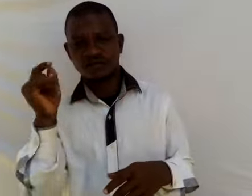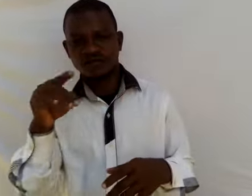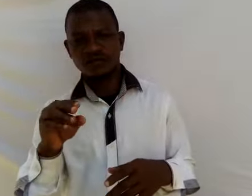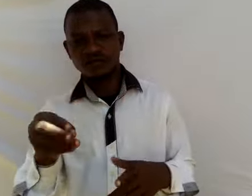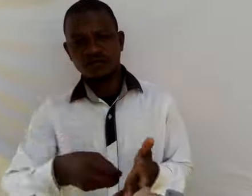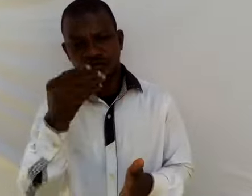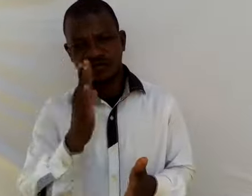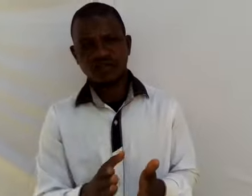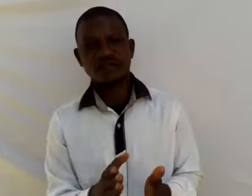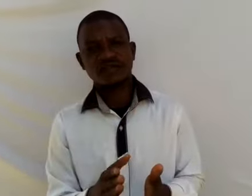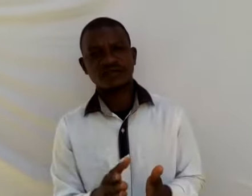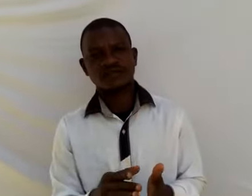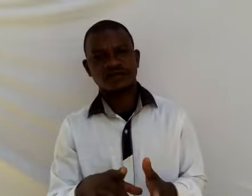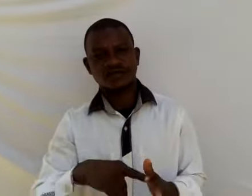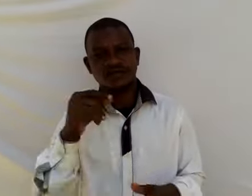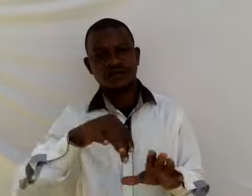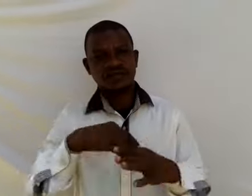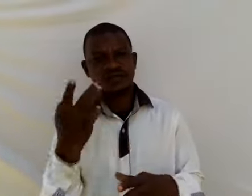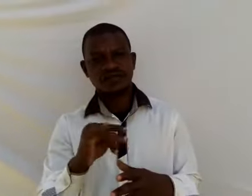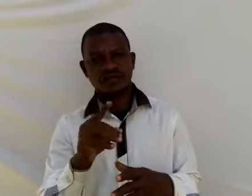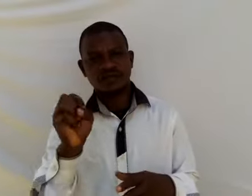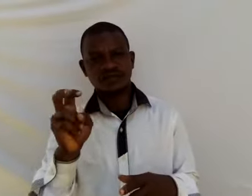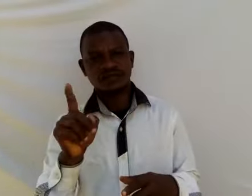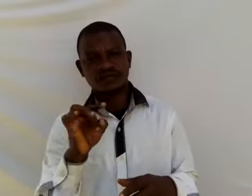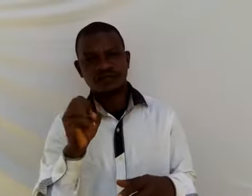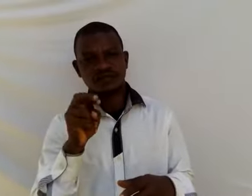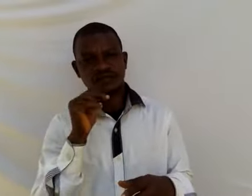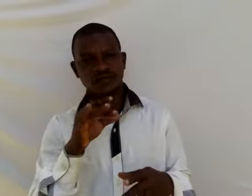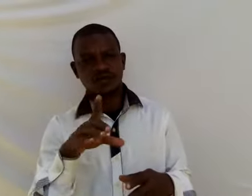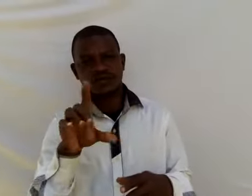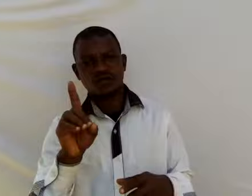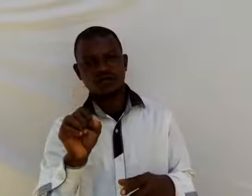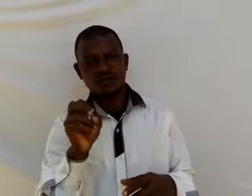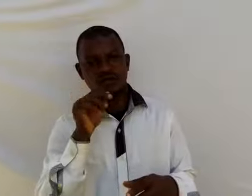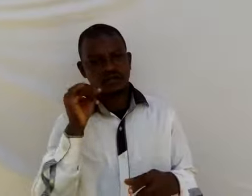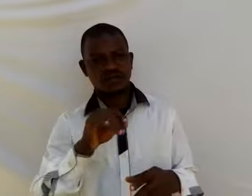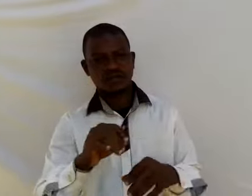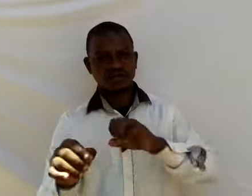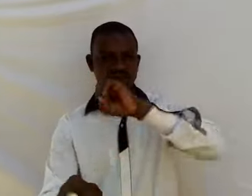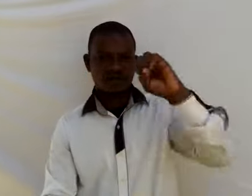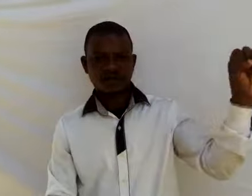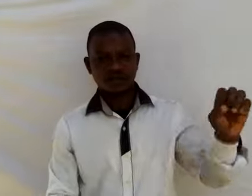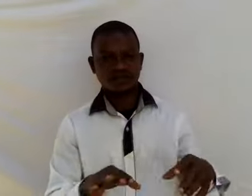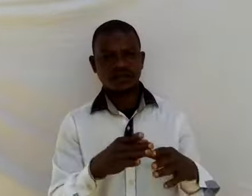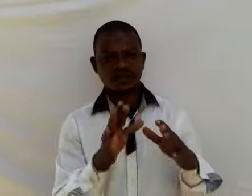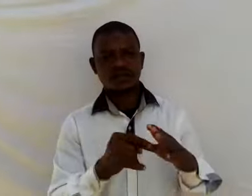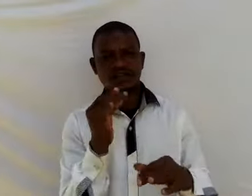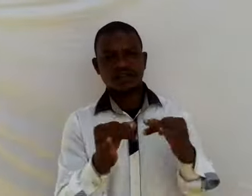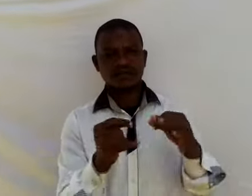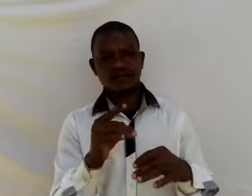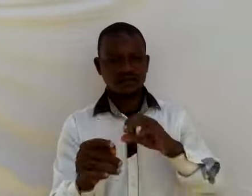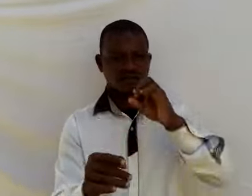Students, find out the density of duckweeds in the eastern half if the eastern half